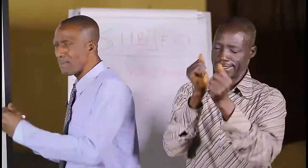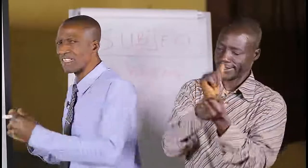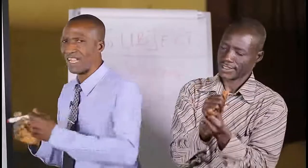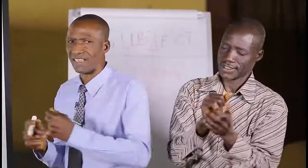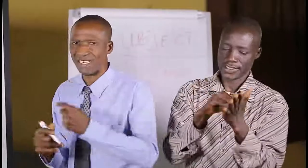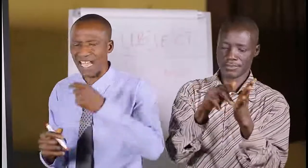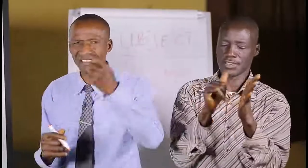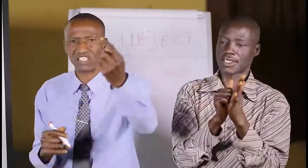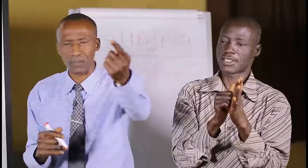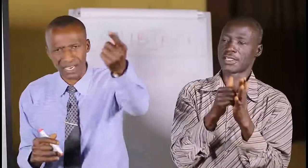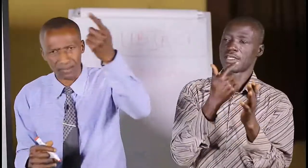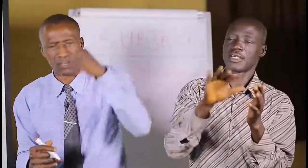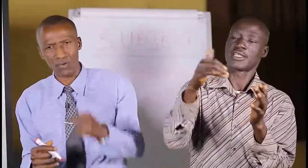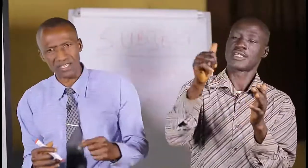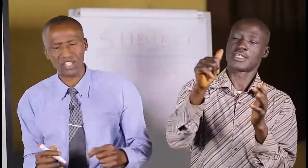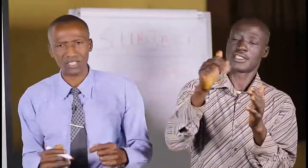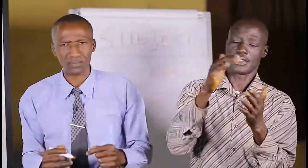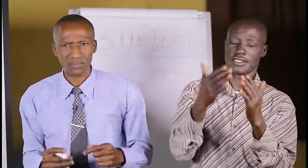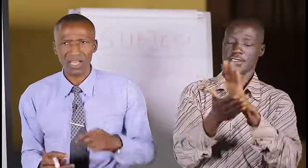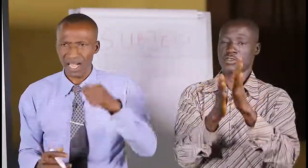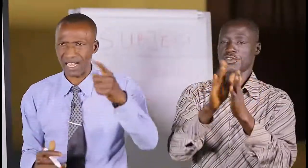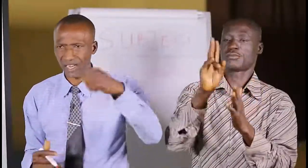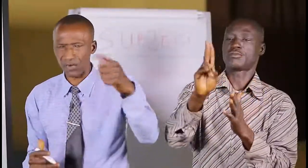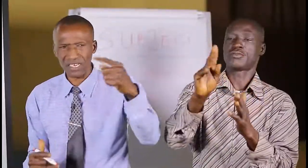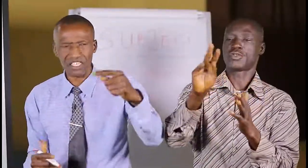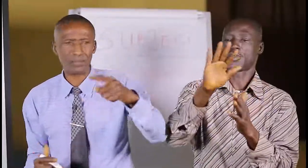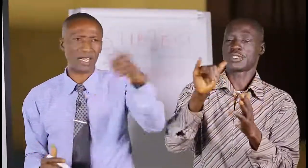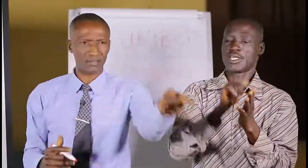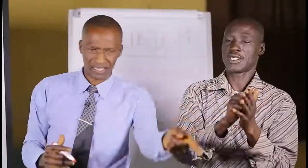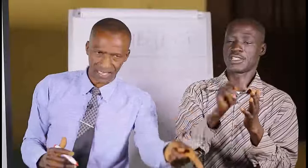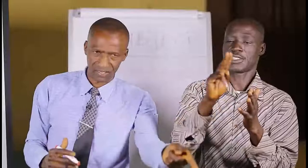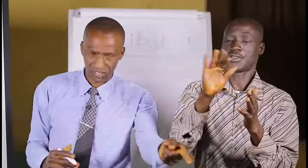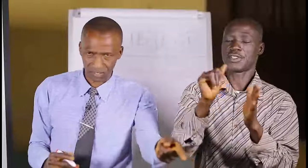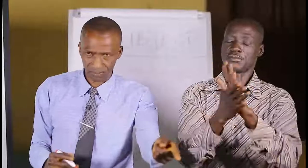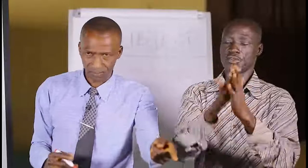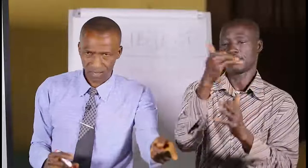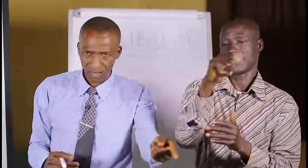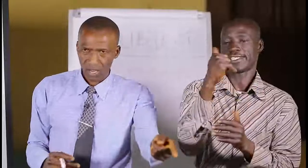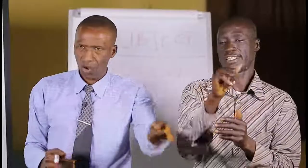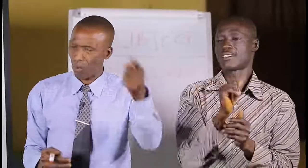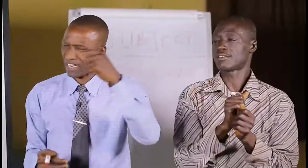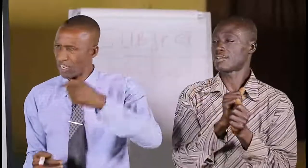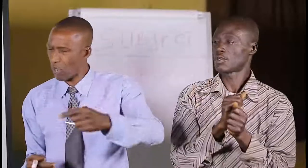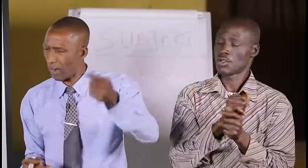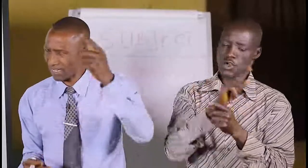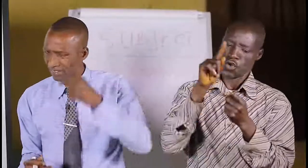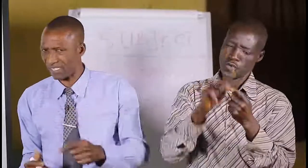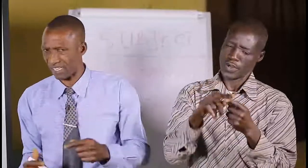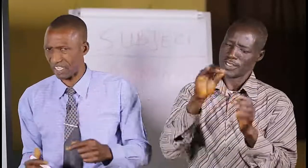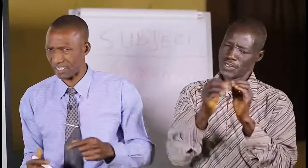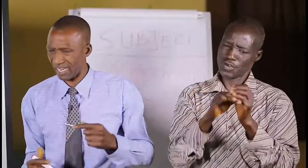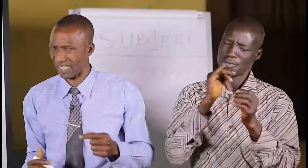it means that the 10th digit becomes the unit digit, and the unit digit becomes the 10th digit. When the number